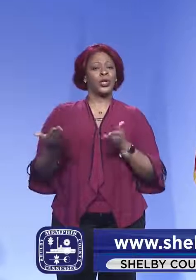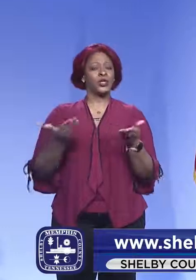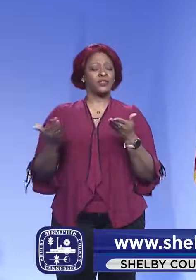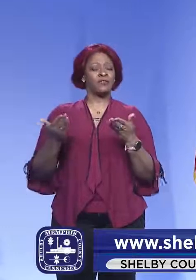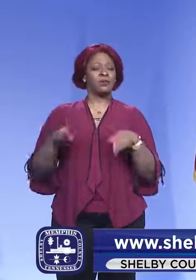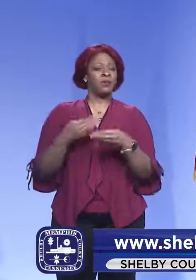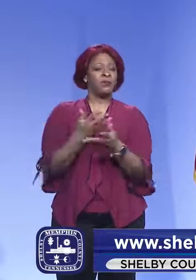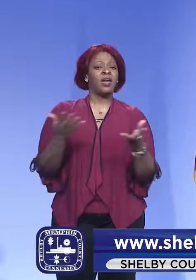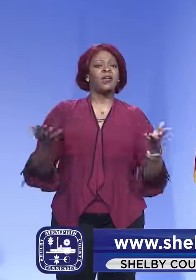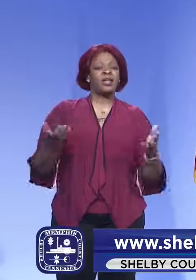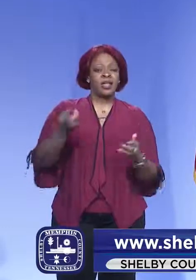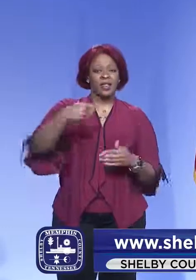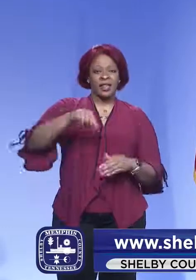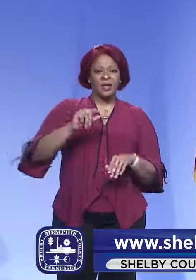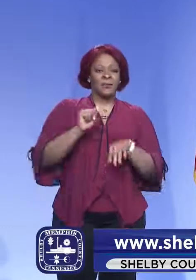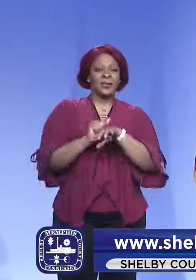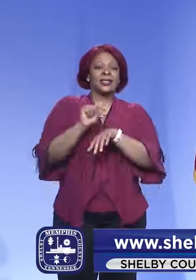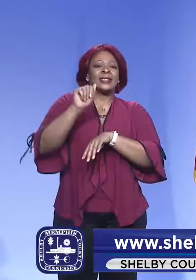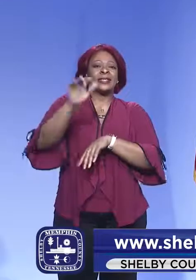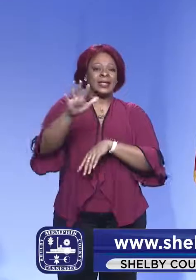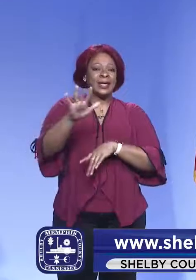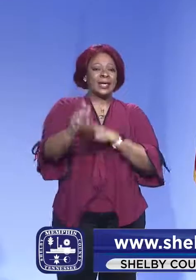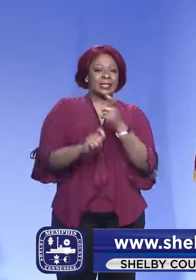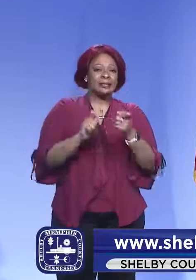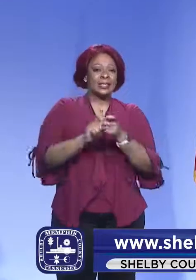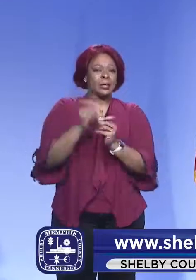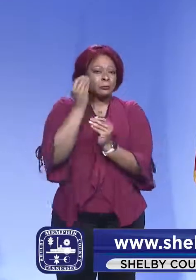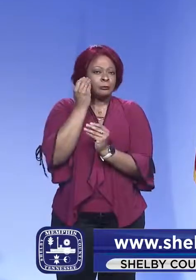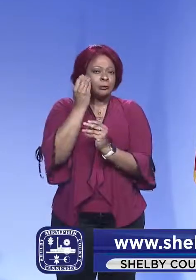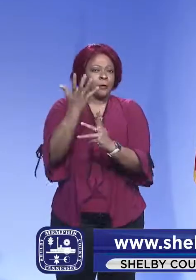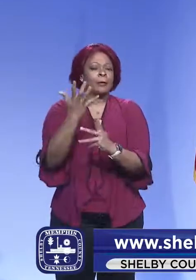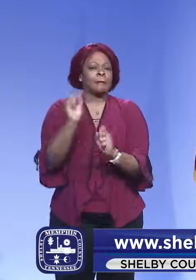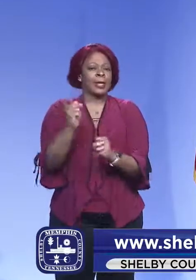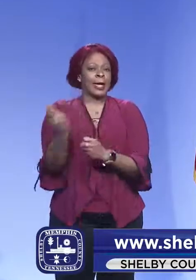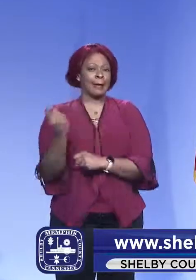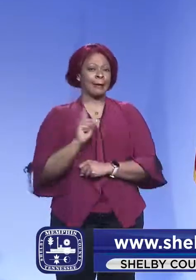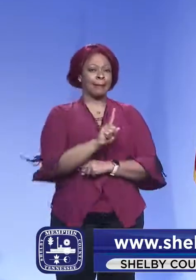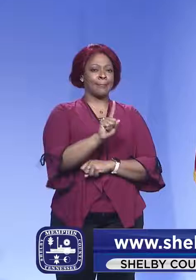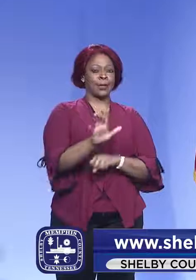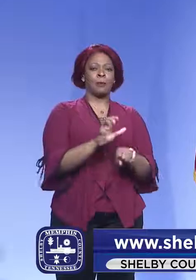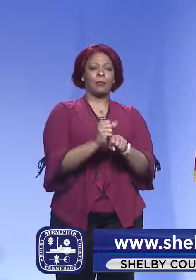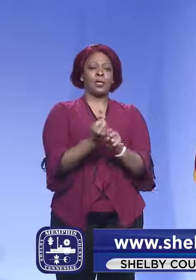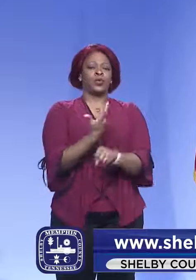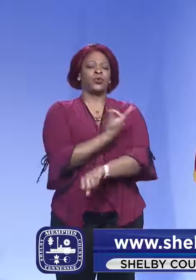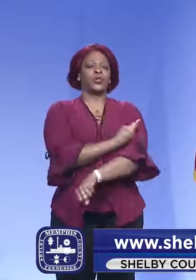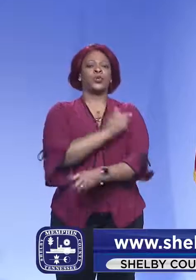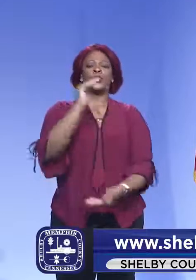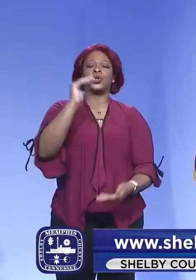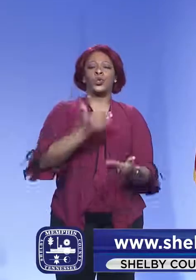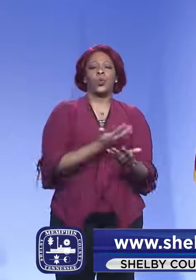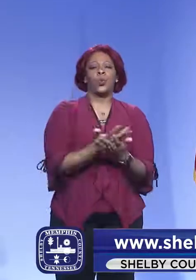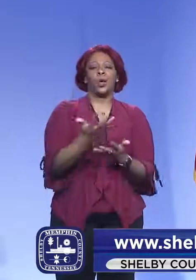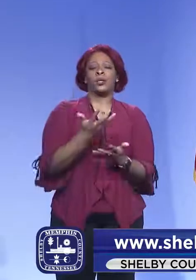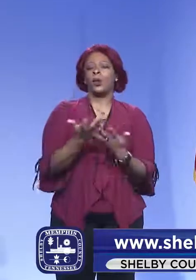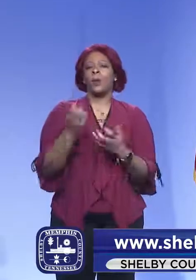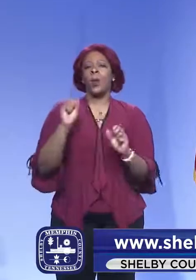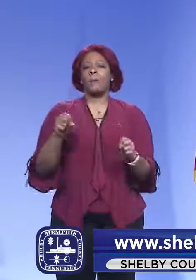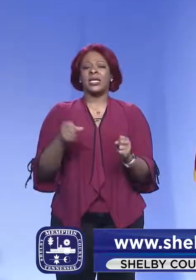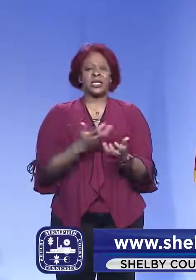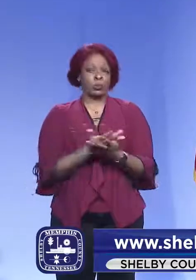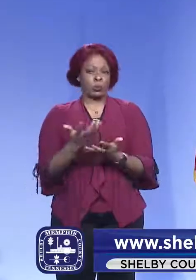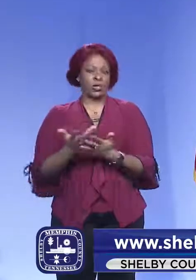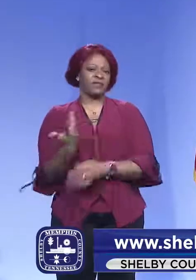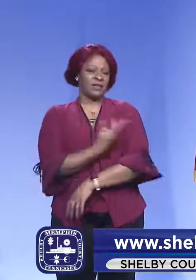providers. They were sent a very specific notice that they could come, and that was to reduce waste or potential